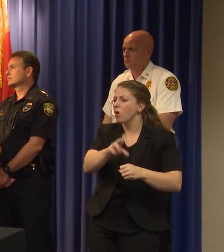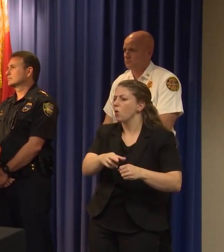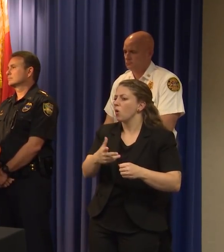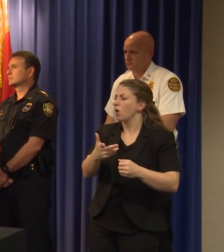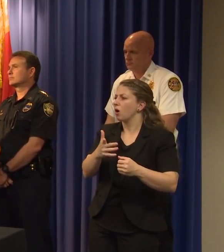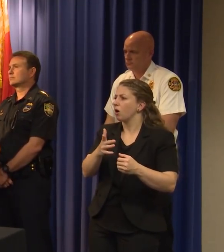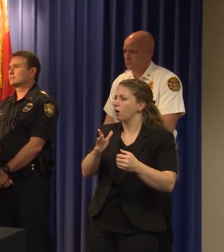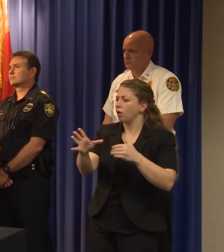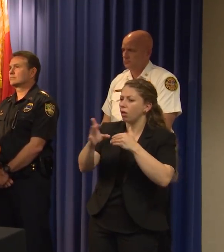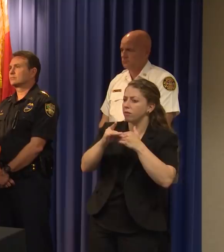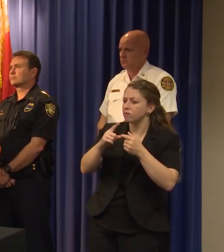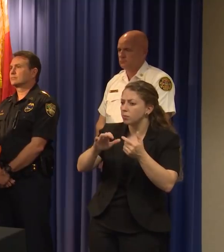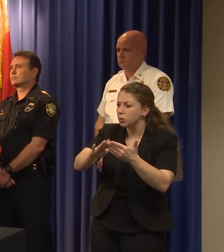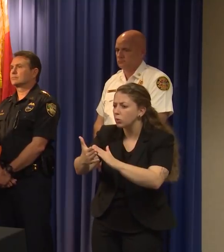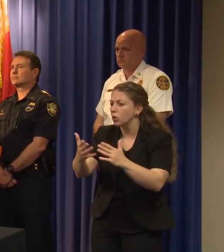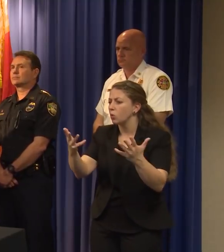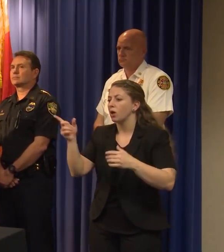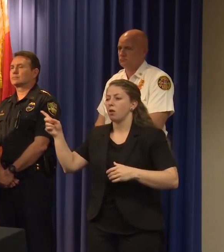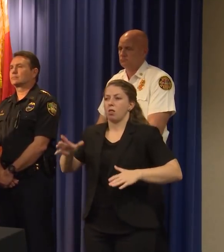Yeah, we haven't, they haven't shared that yet.